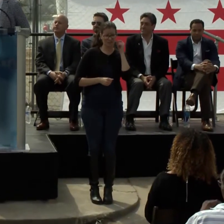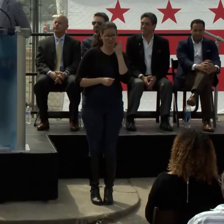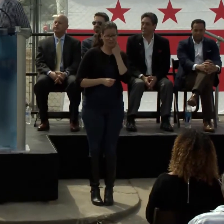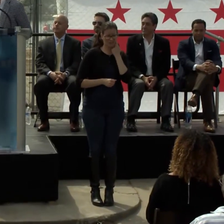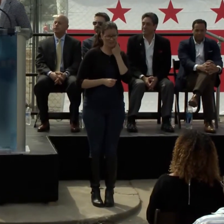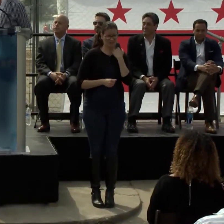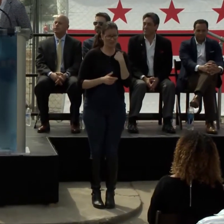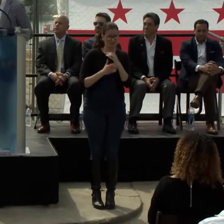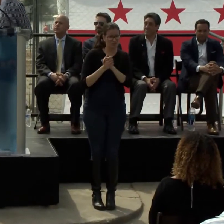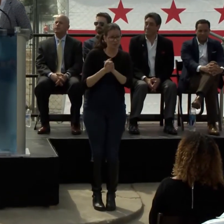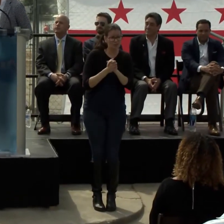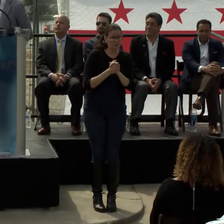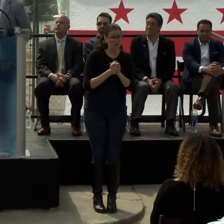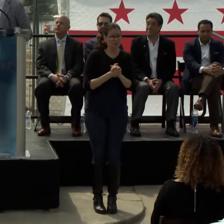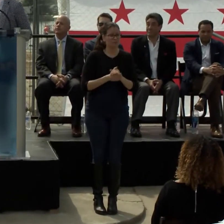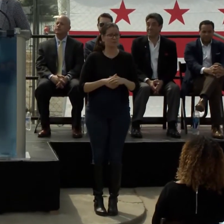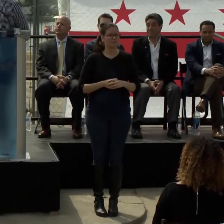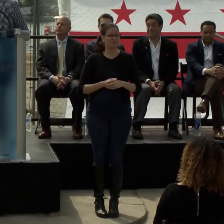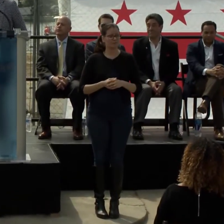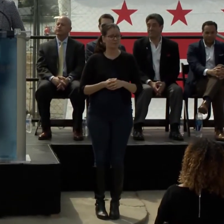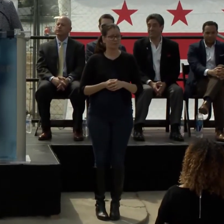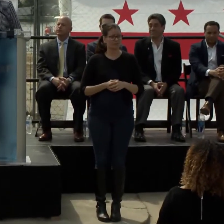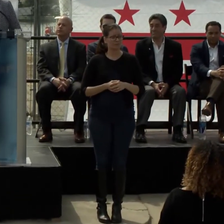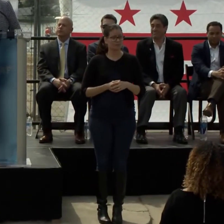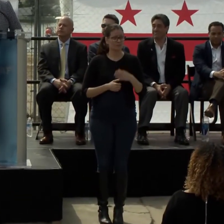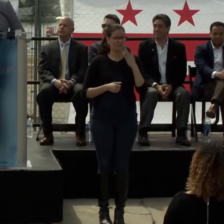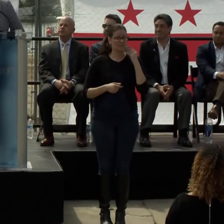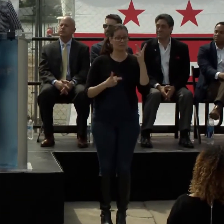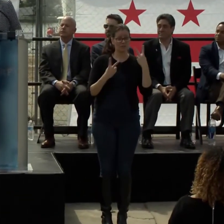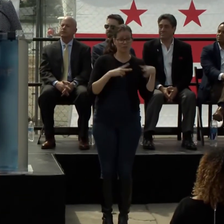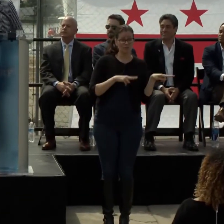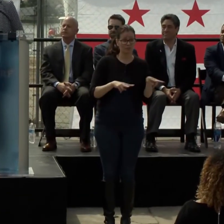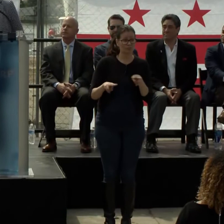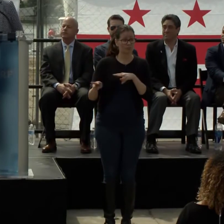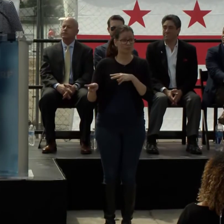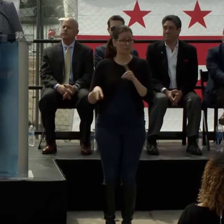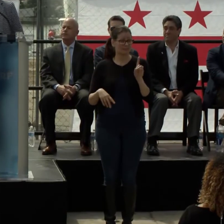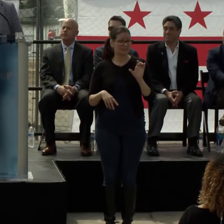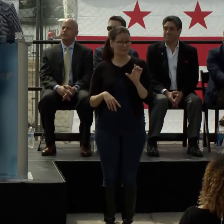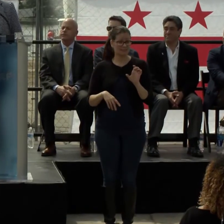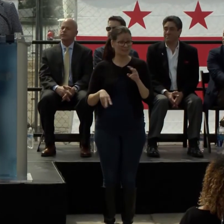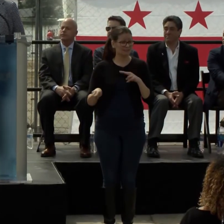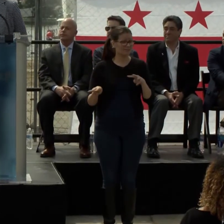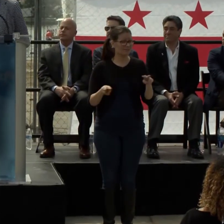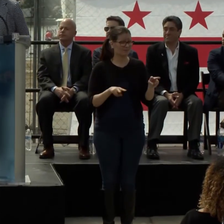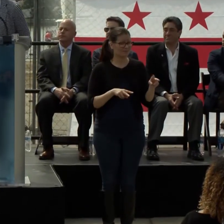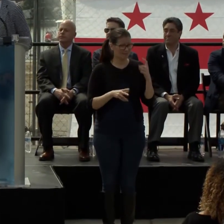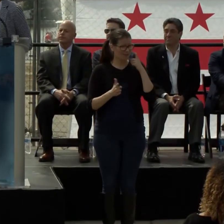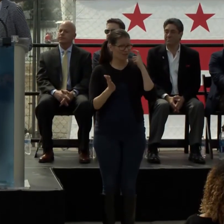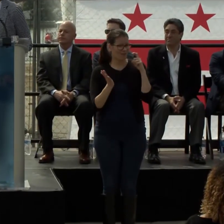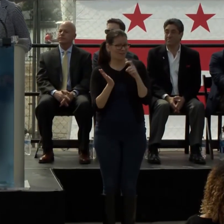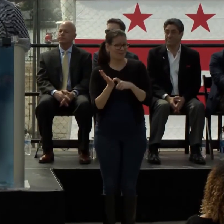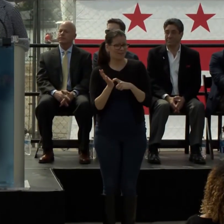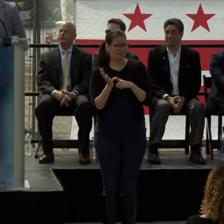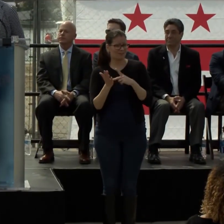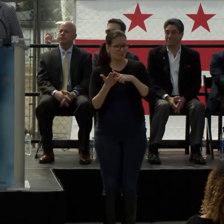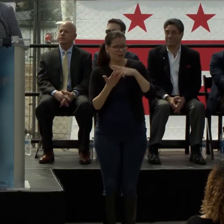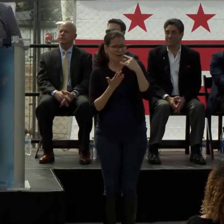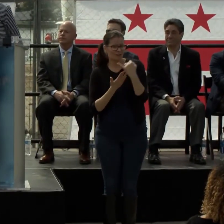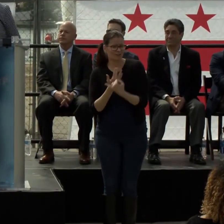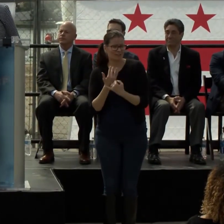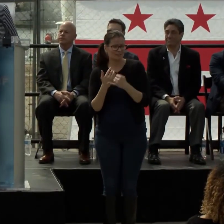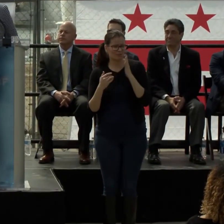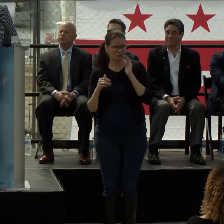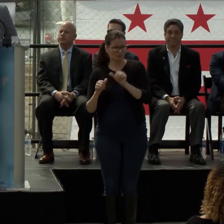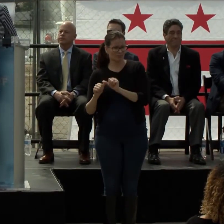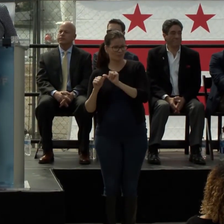her on being able to look across the District of Columbia and see projects that will live for 50